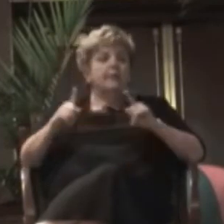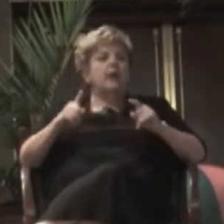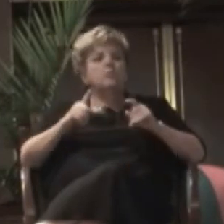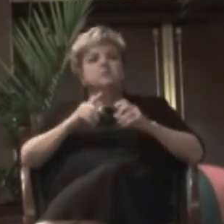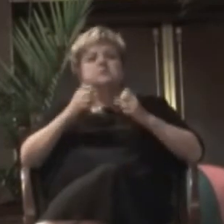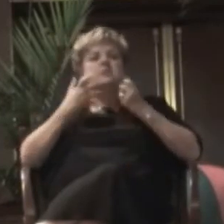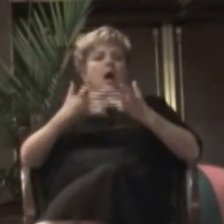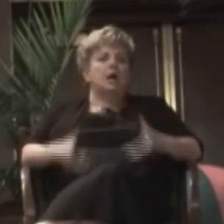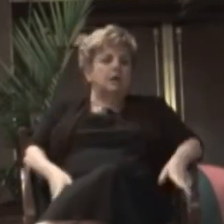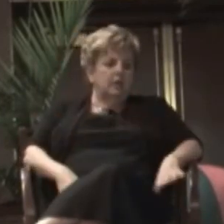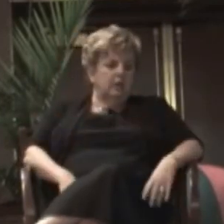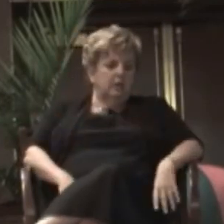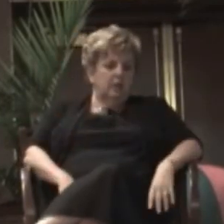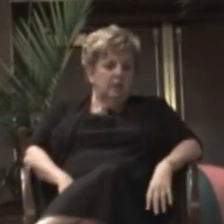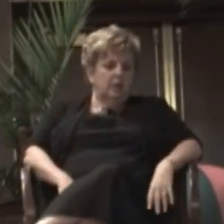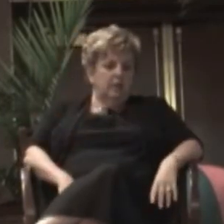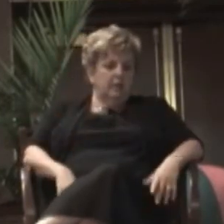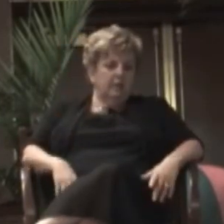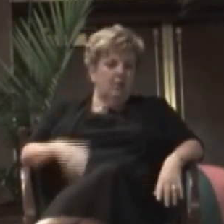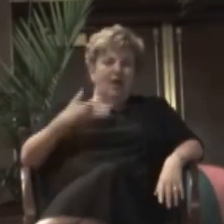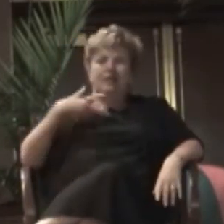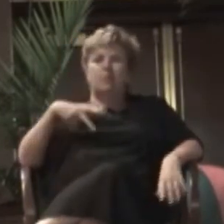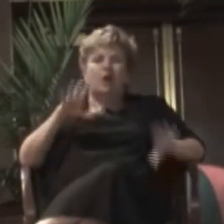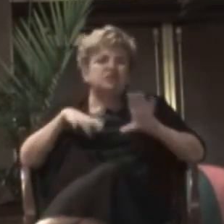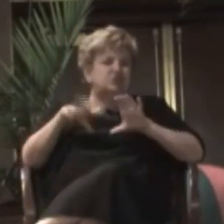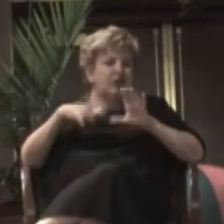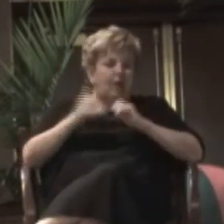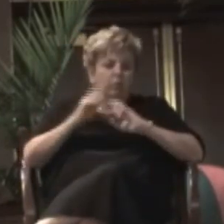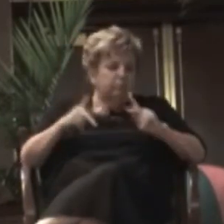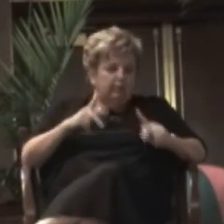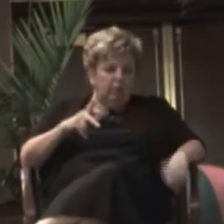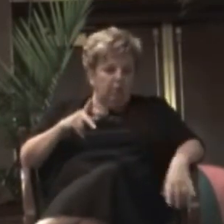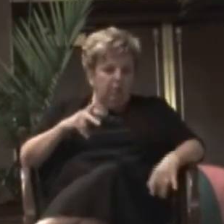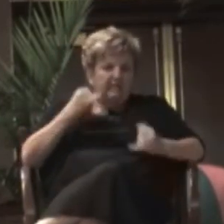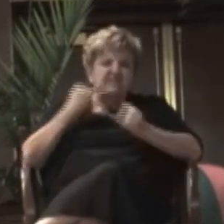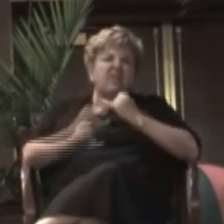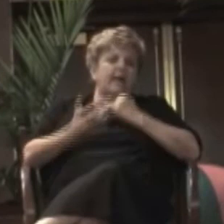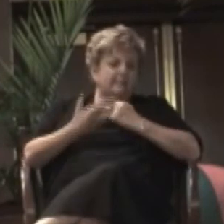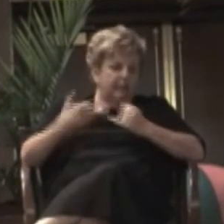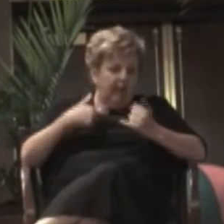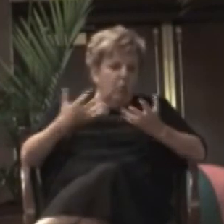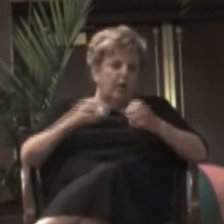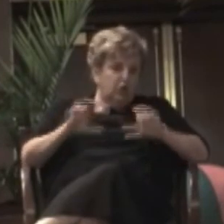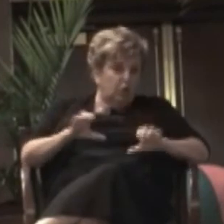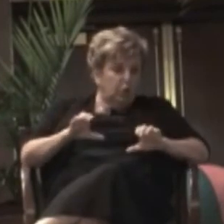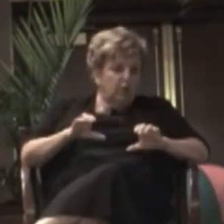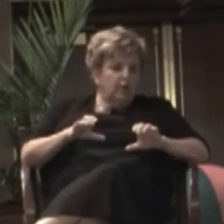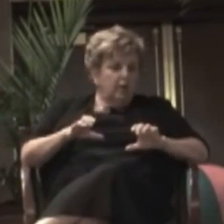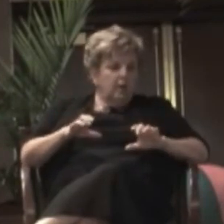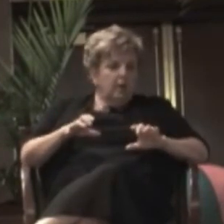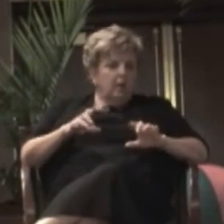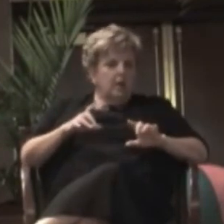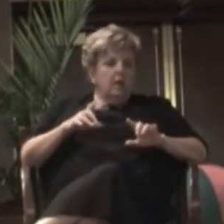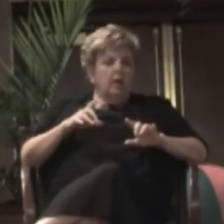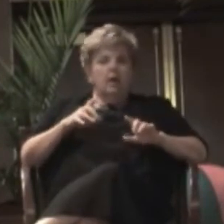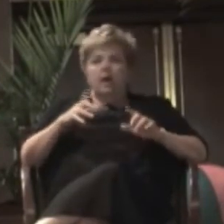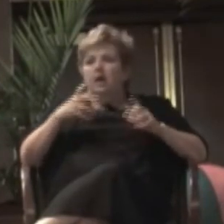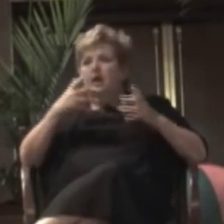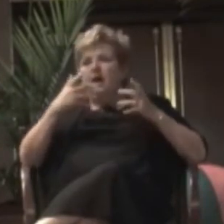do is go yuck it up with somebody. I mean, that's the last thing on the list. And what I want to do is sit at that cell and stare at my navel